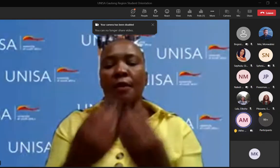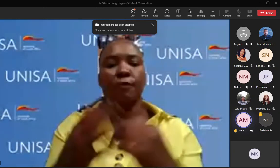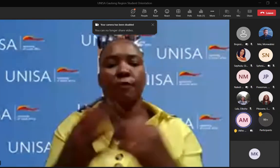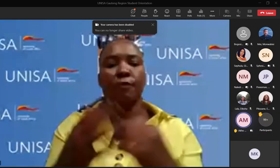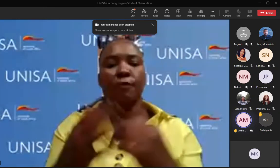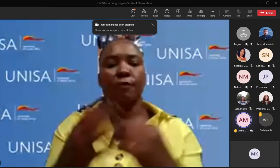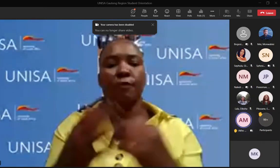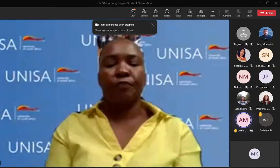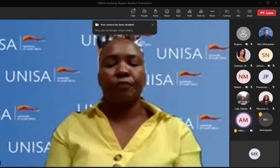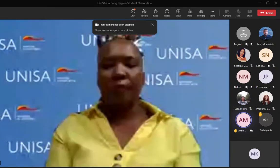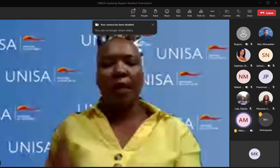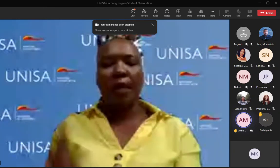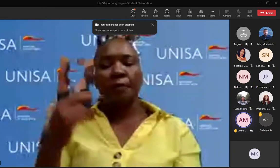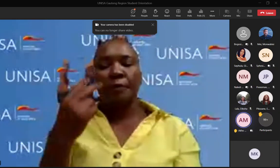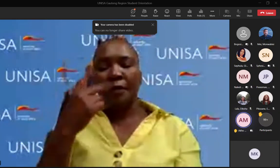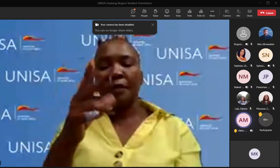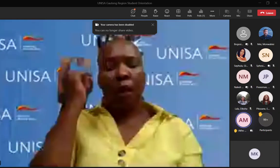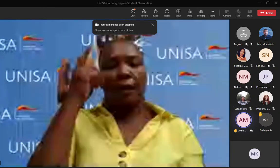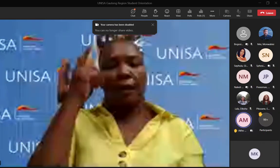understand